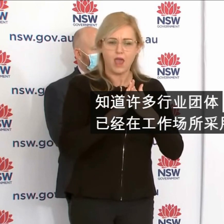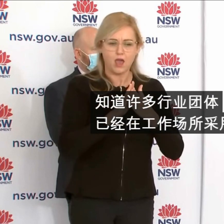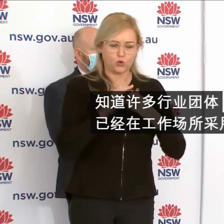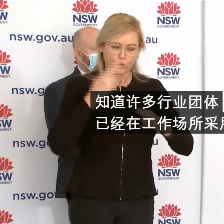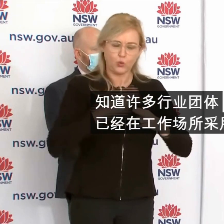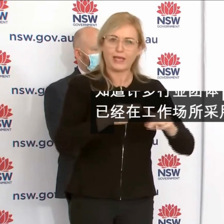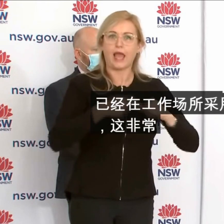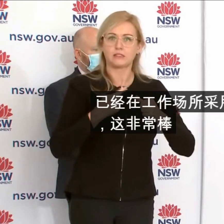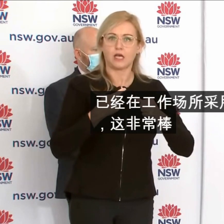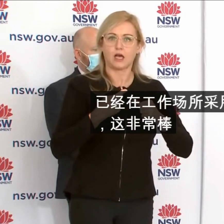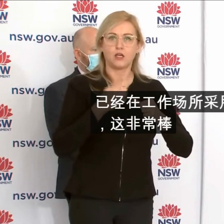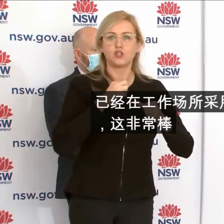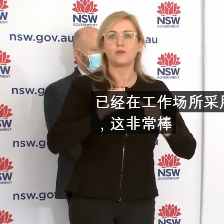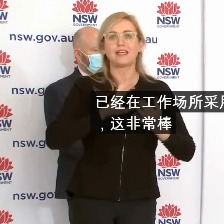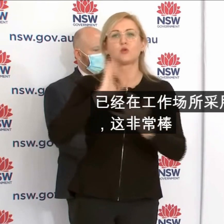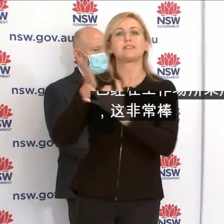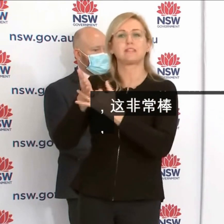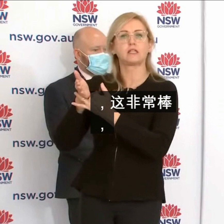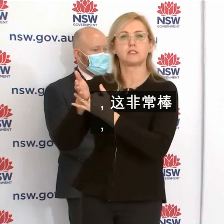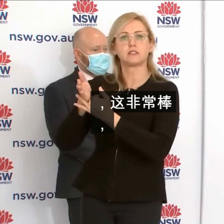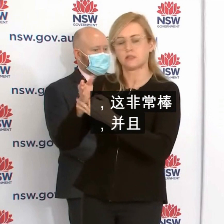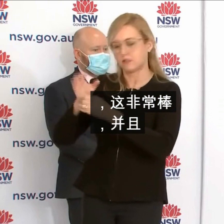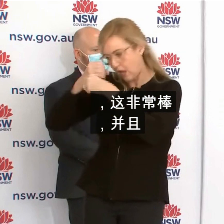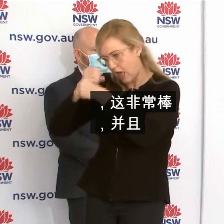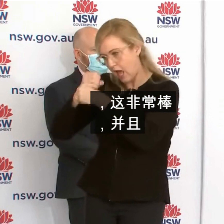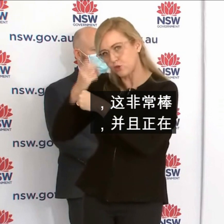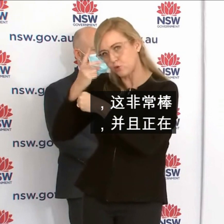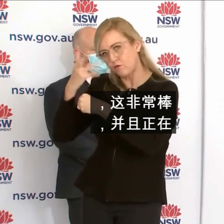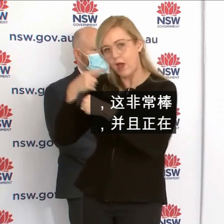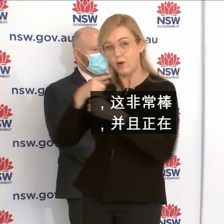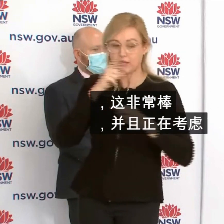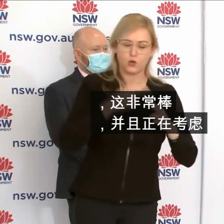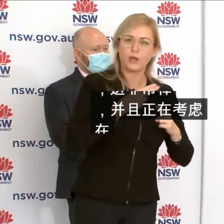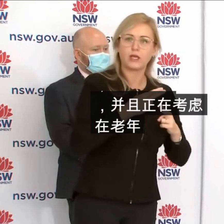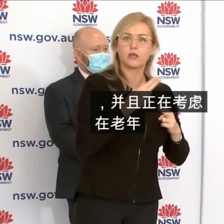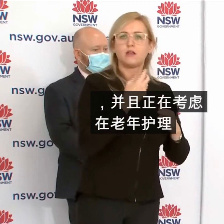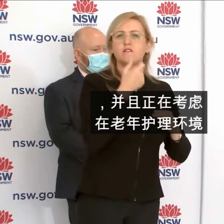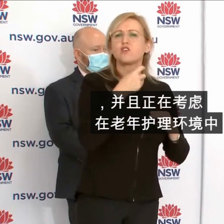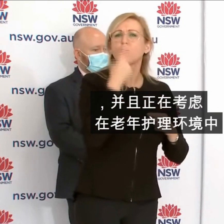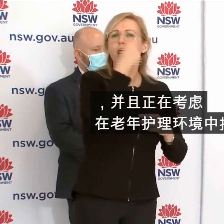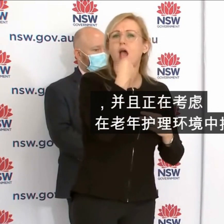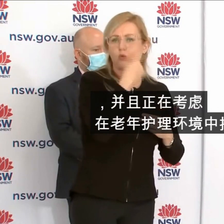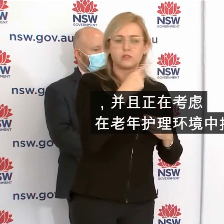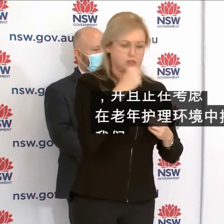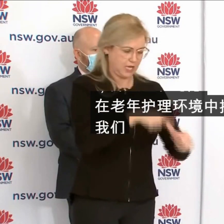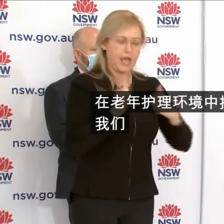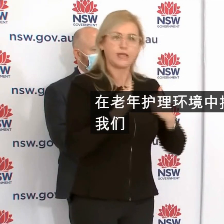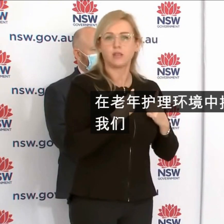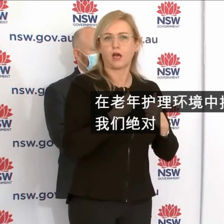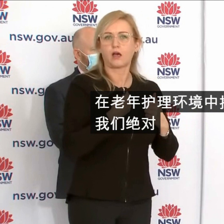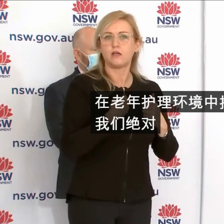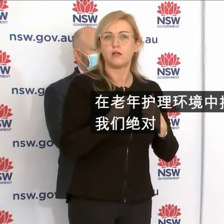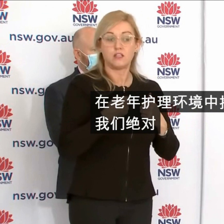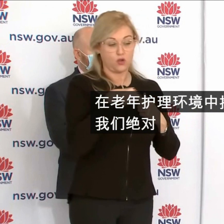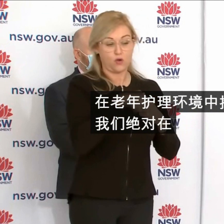in workplaces, which is terrific, and also being looked at to be rolled out in aged care settings. So we're